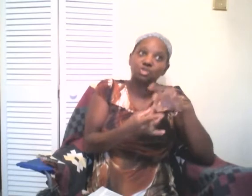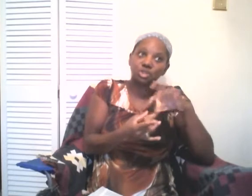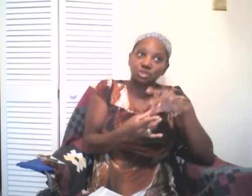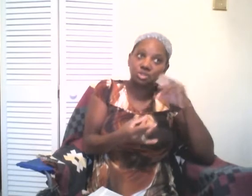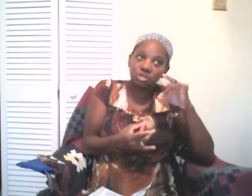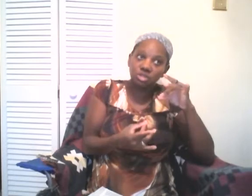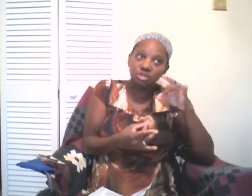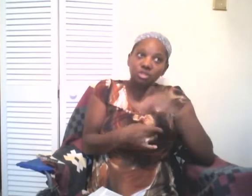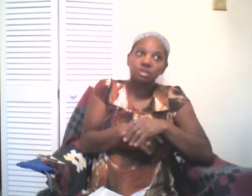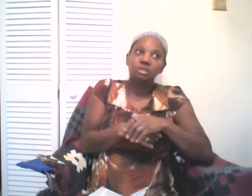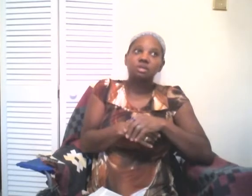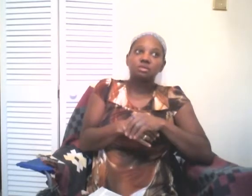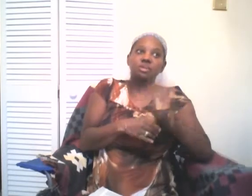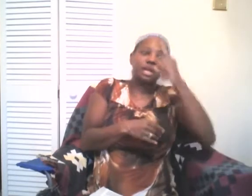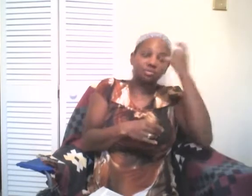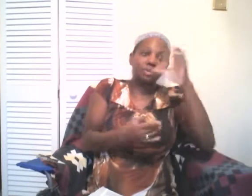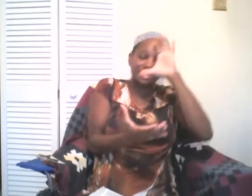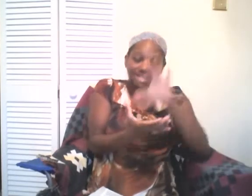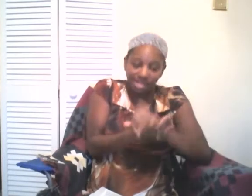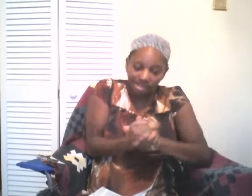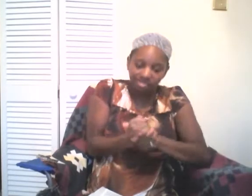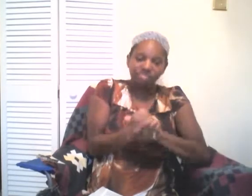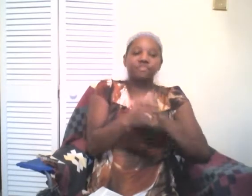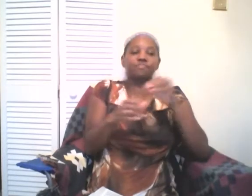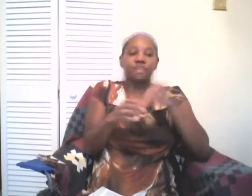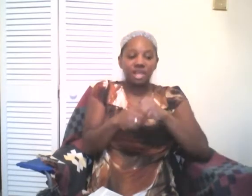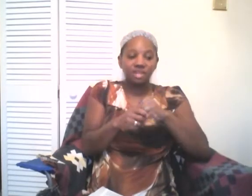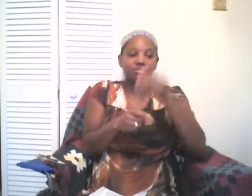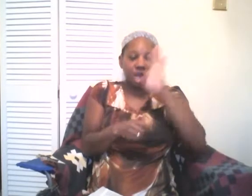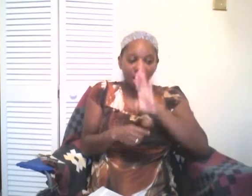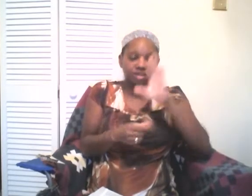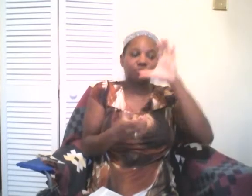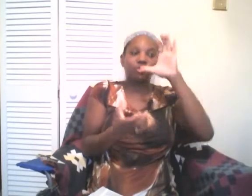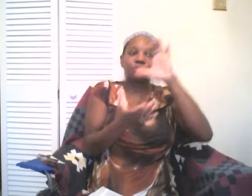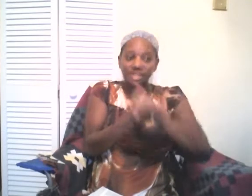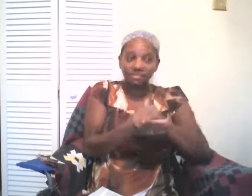we're spiritual. Because we believe in God and we believe in